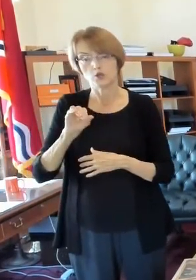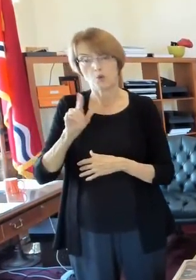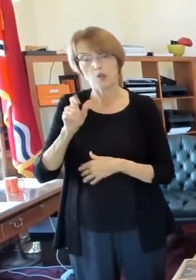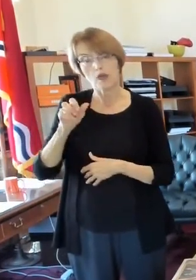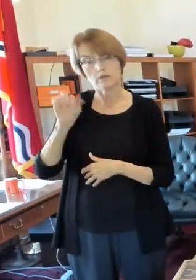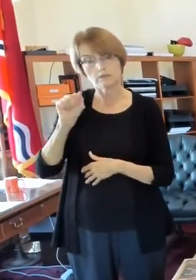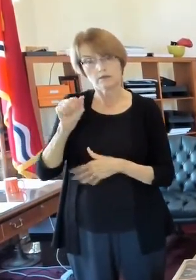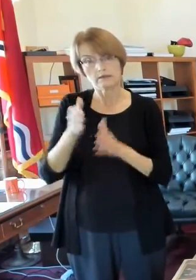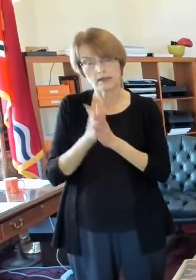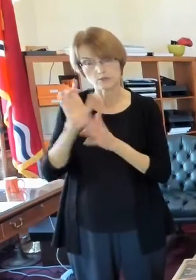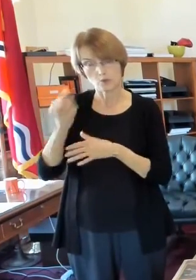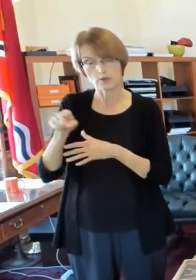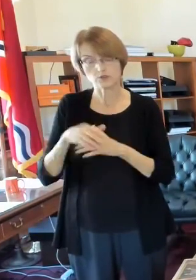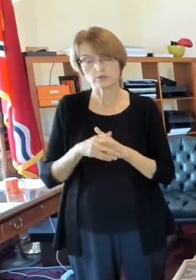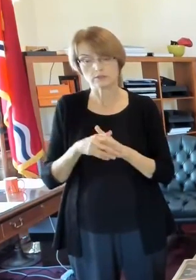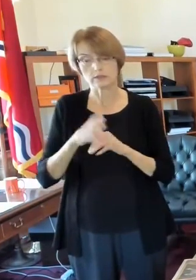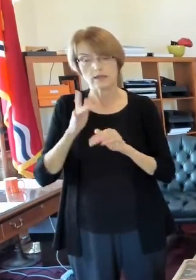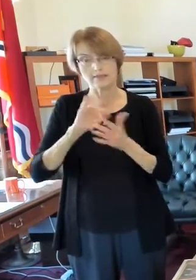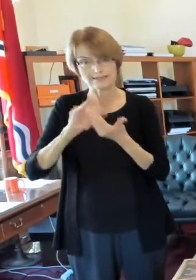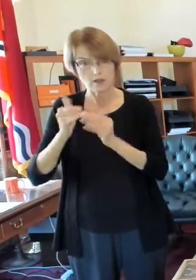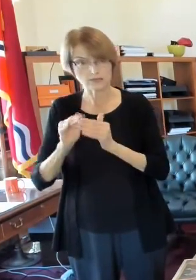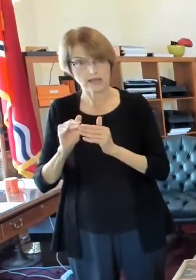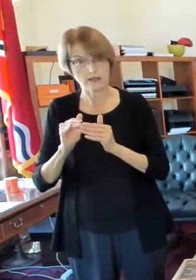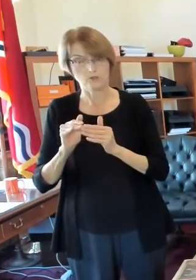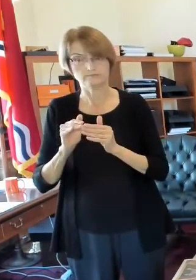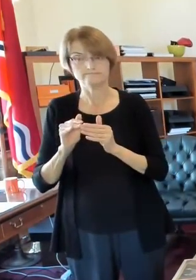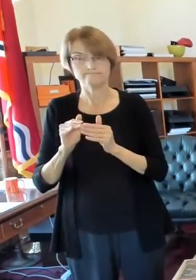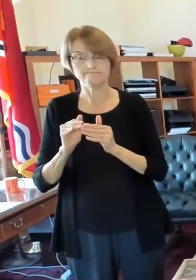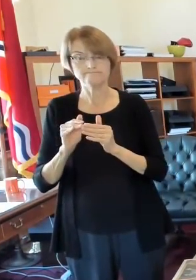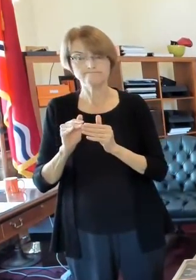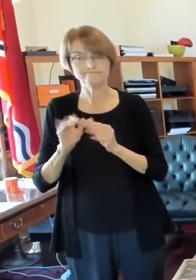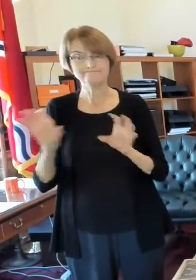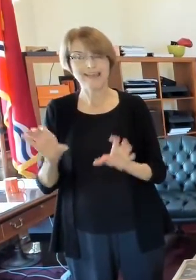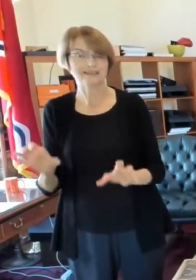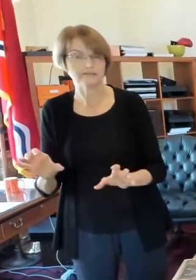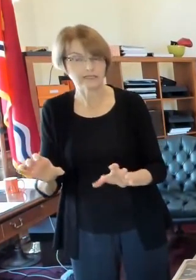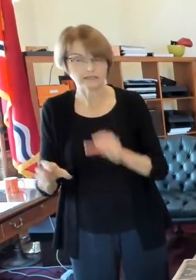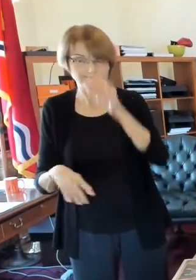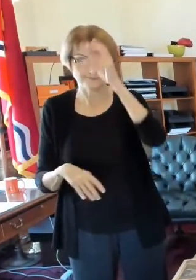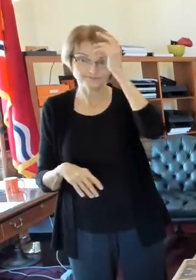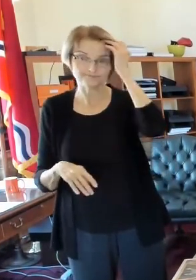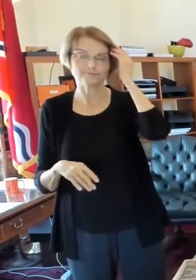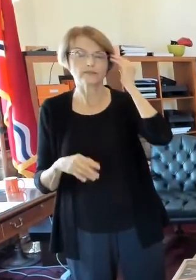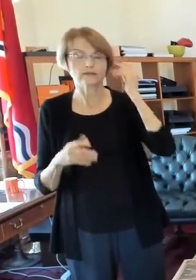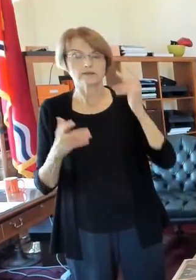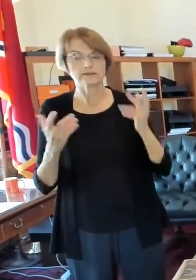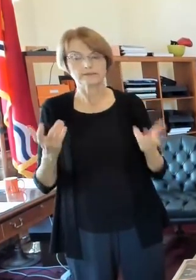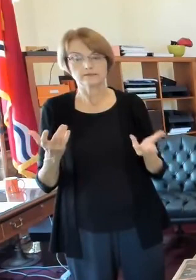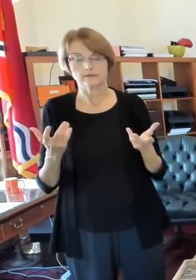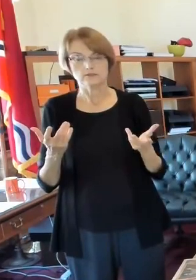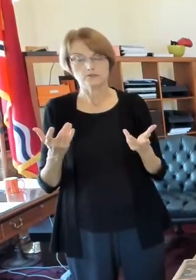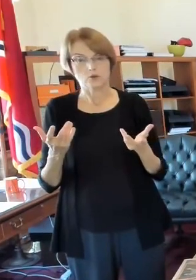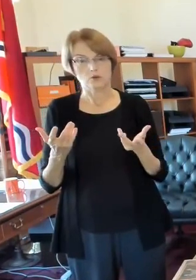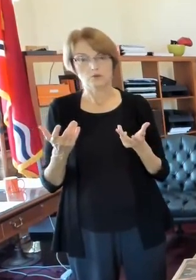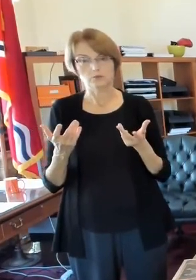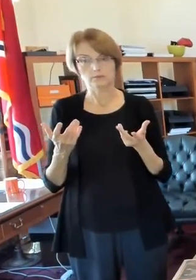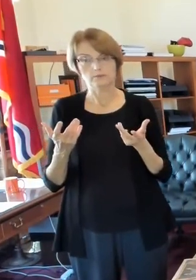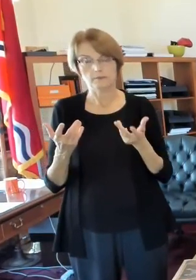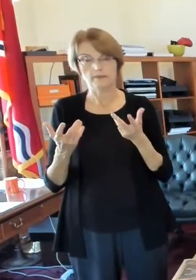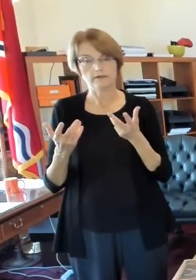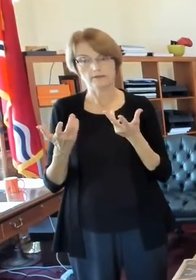is about the downtown activity. The extra resources, are they impacting other parts of the